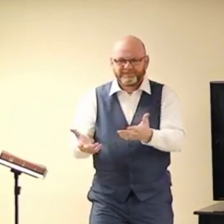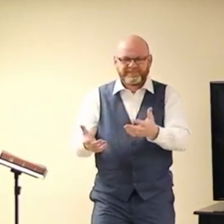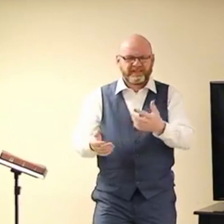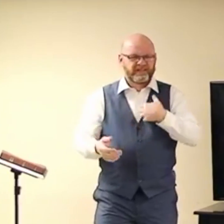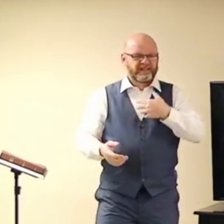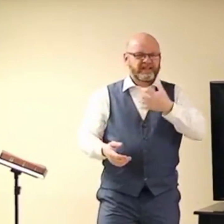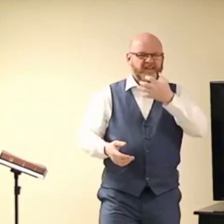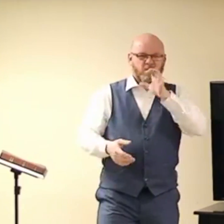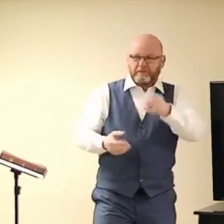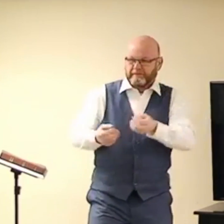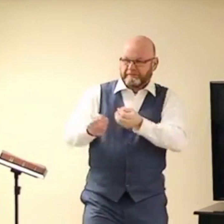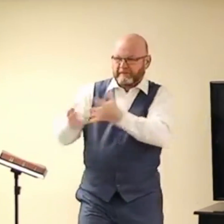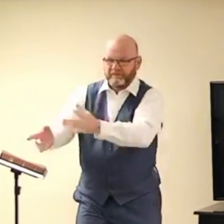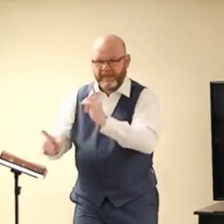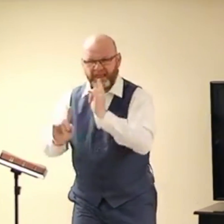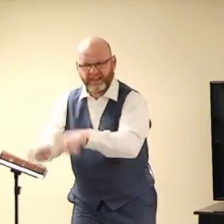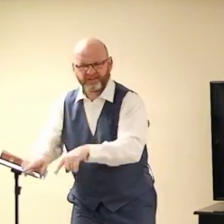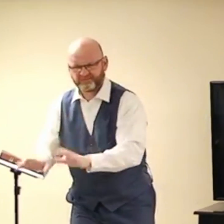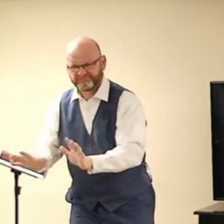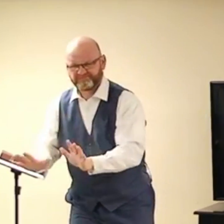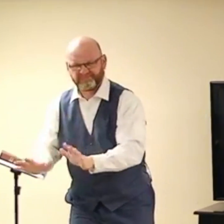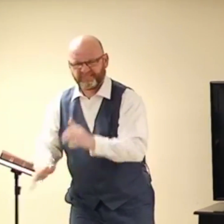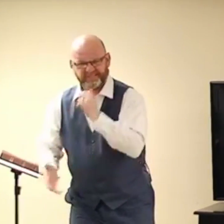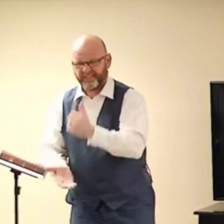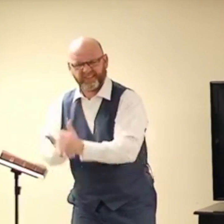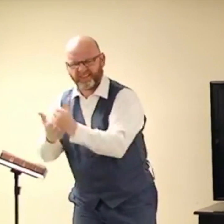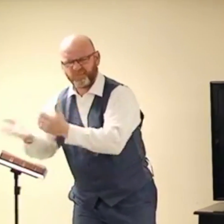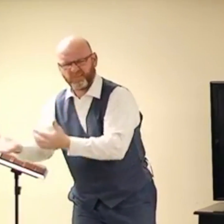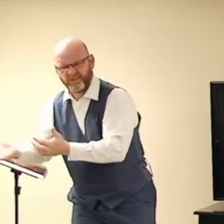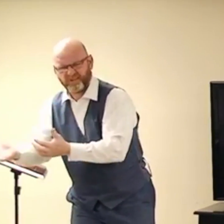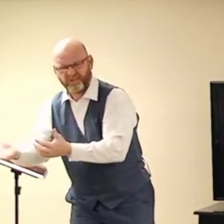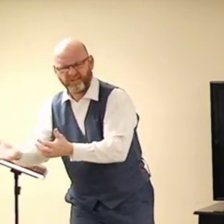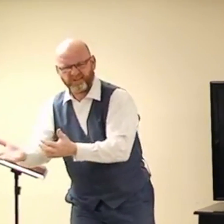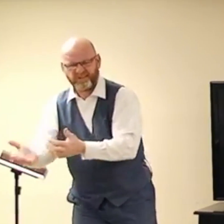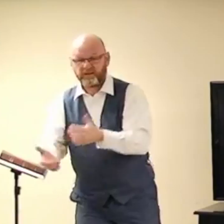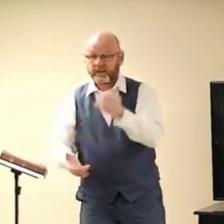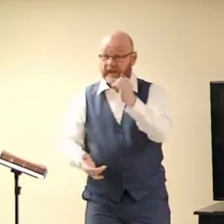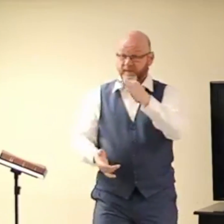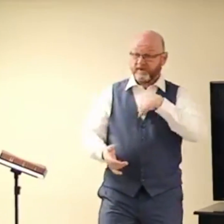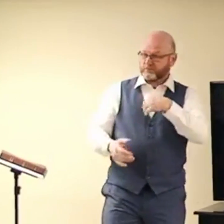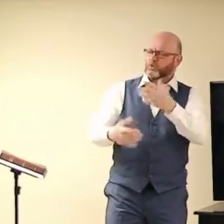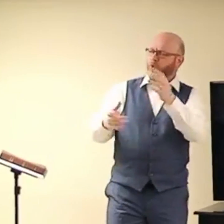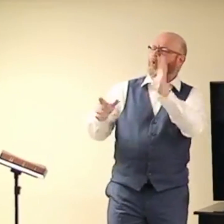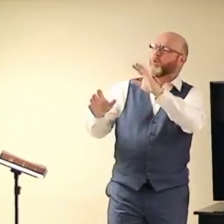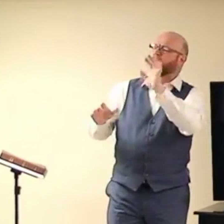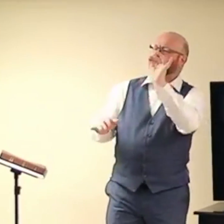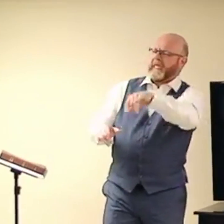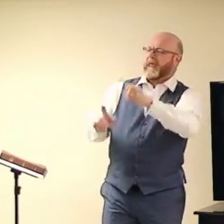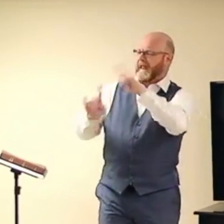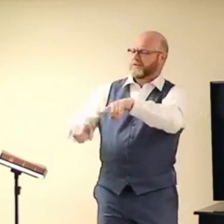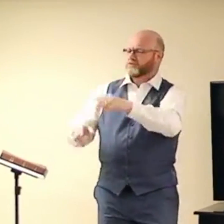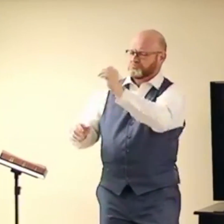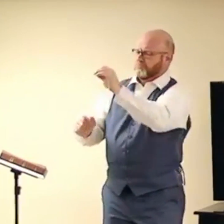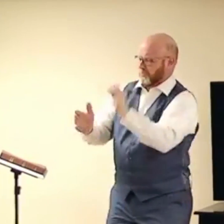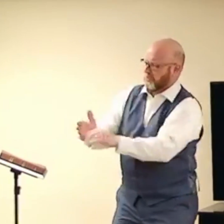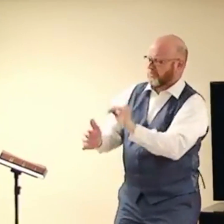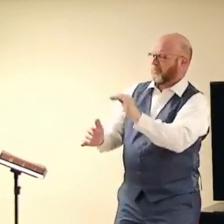seems like she'll never understand. But I can't force it. I can only offer to help. It's up to my